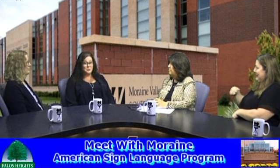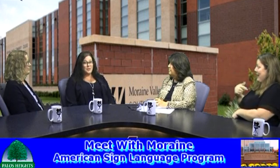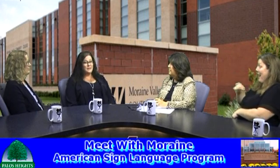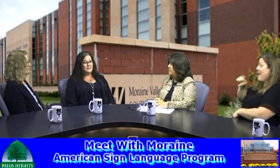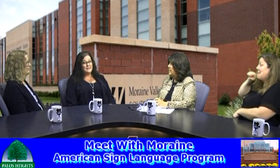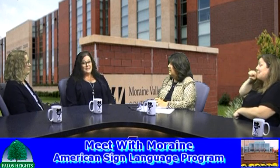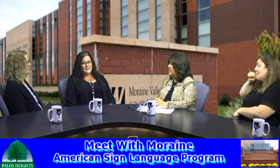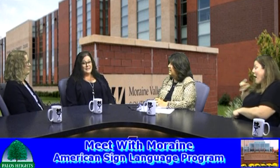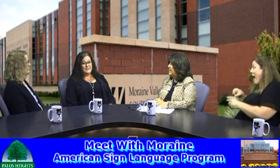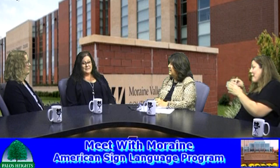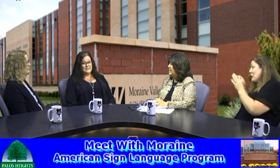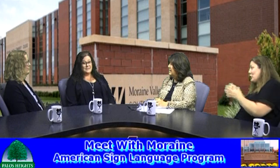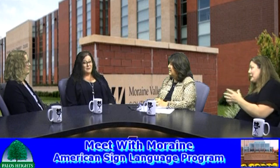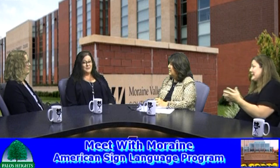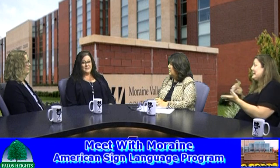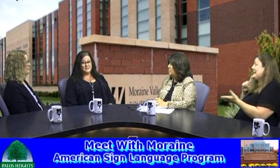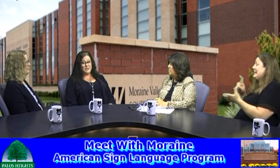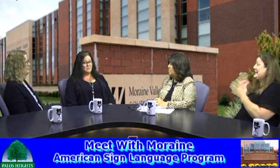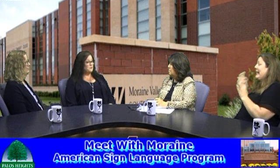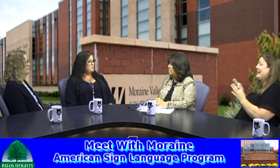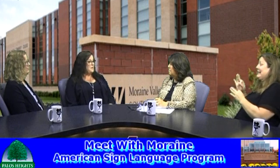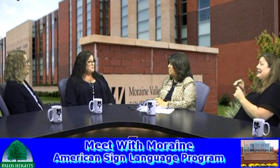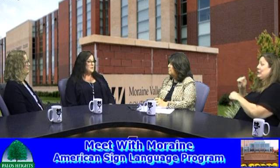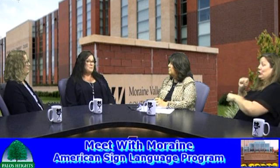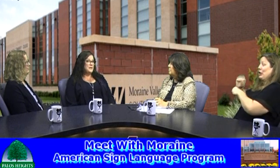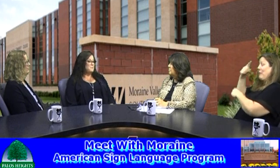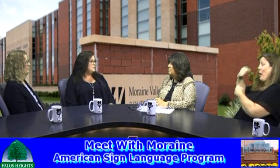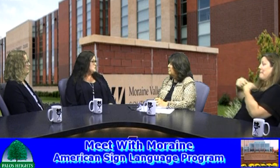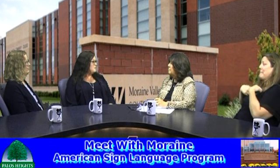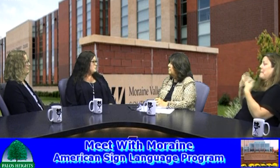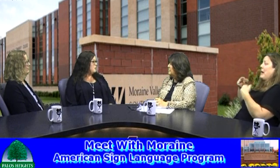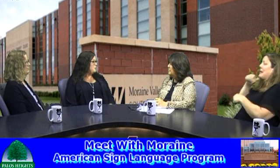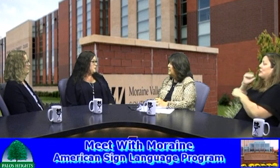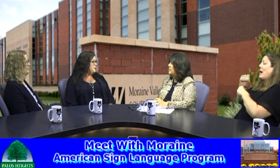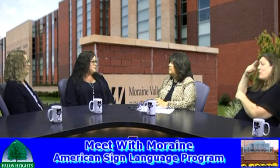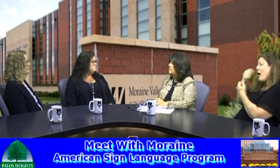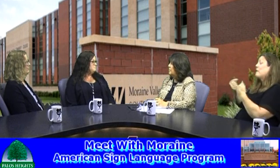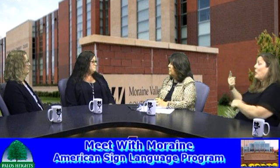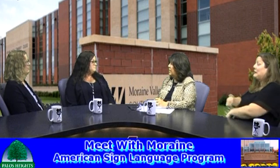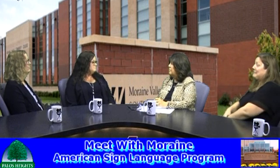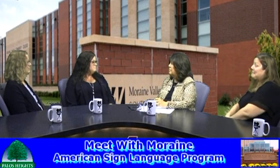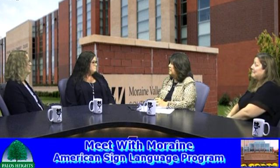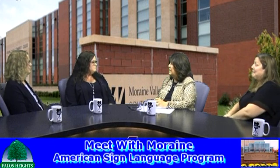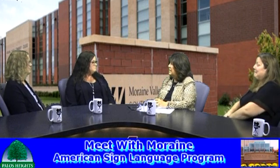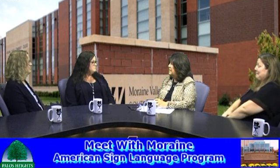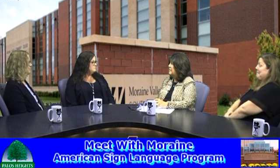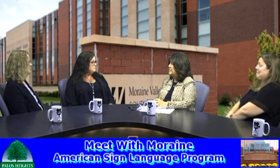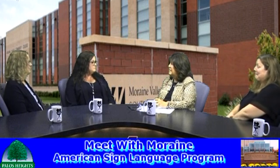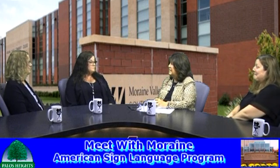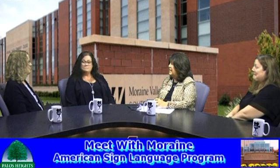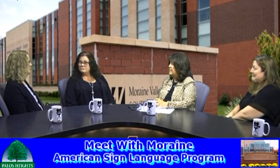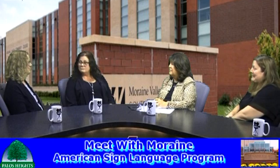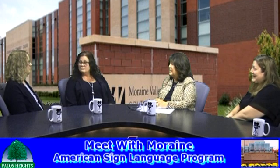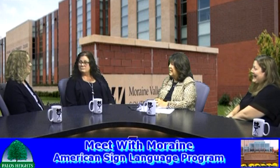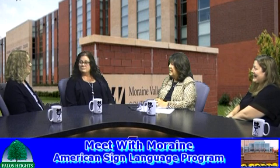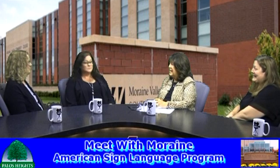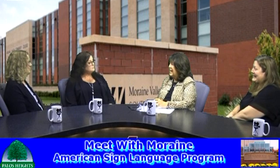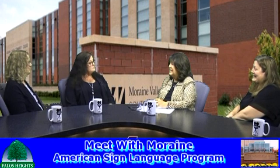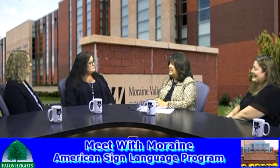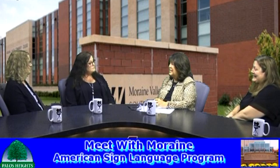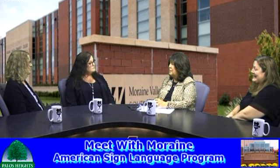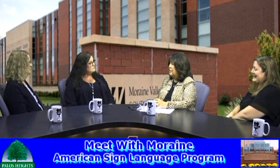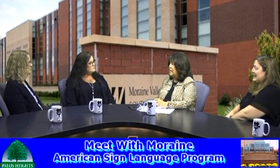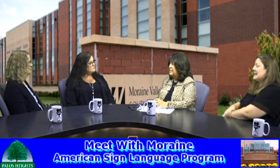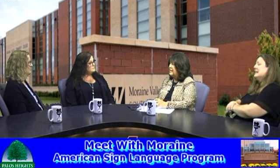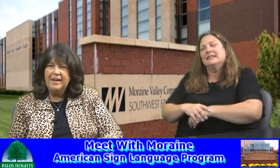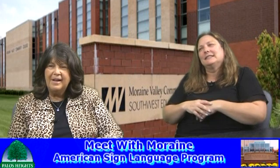love interpreting, and it's definitely the job for me, but it may not be the job for everybody. Okay. Mm-hmm. Yeah. Yeah. I